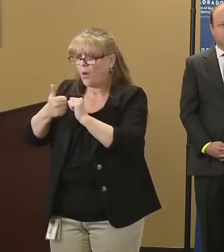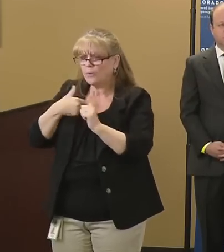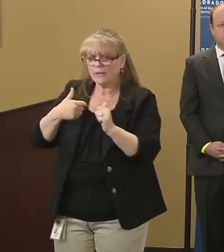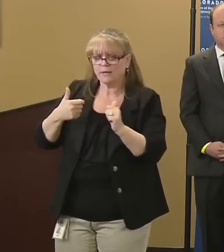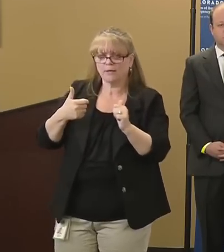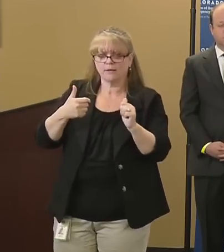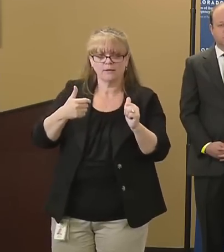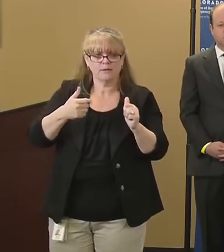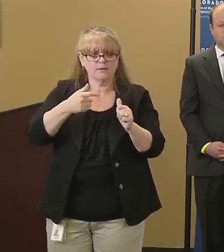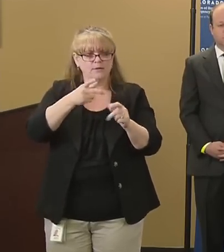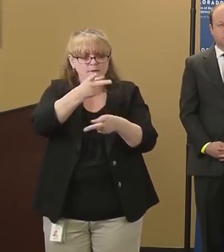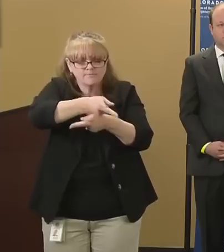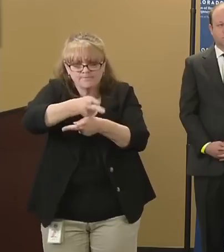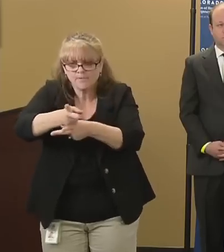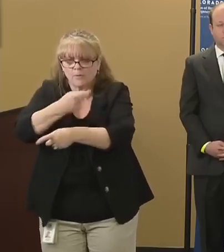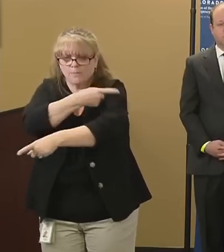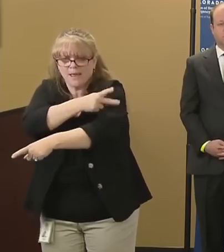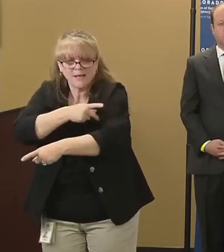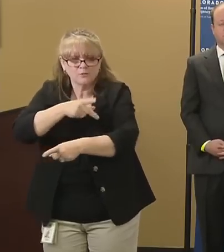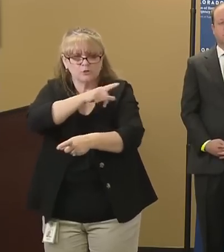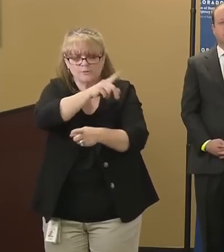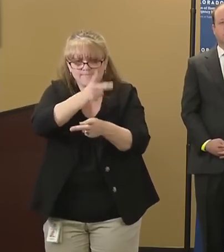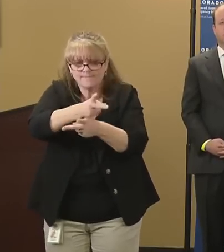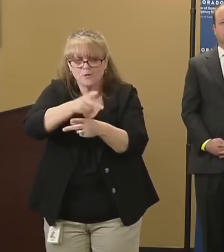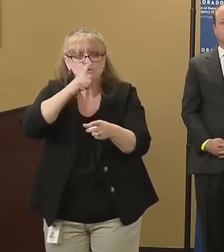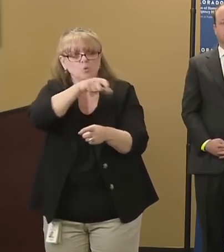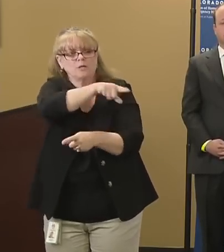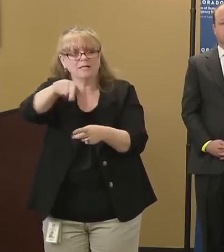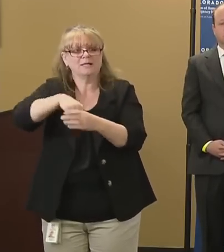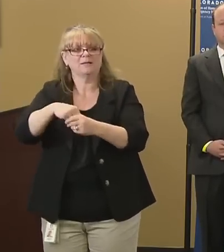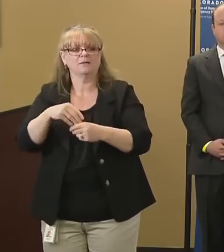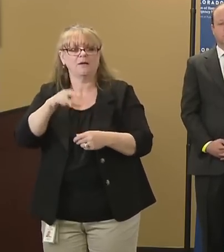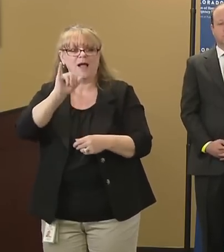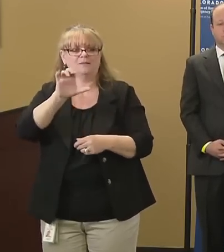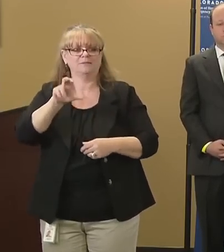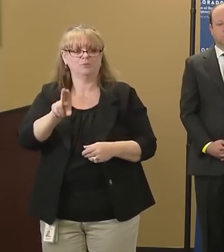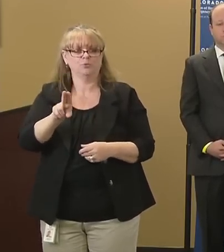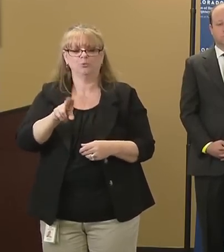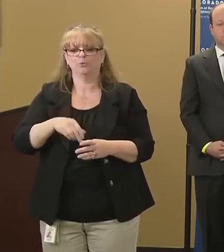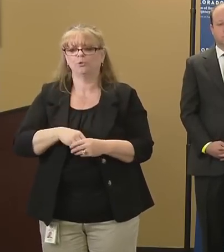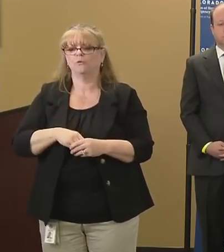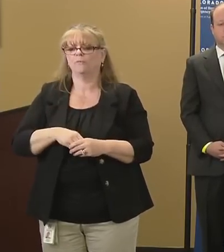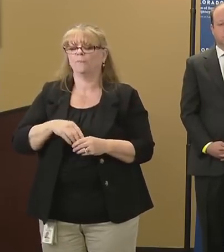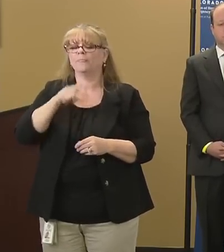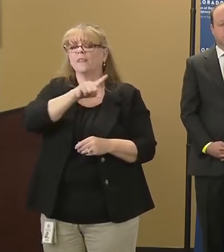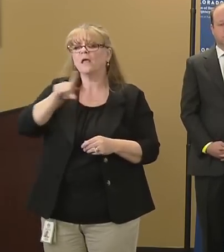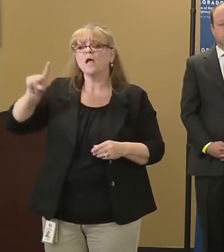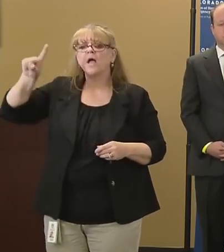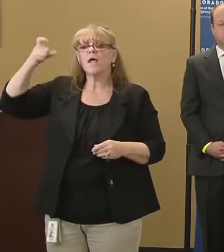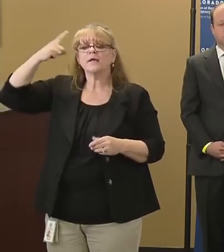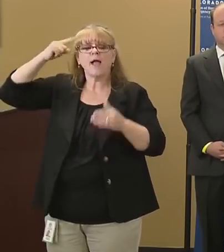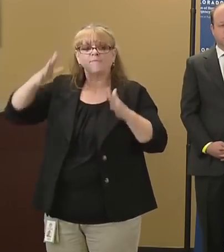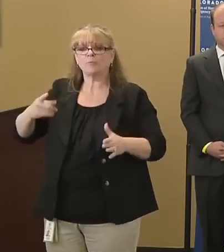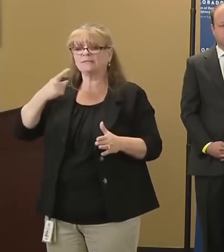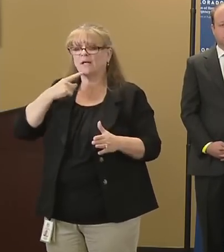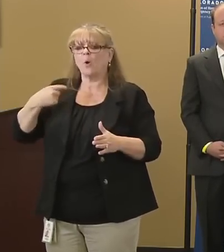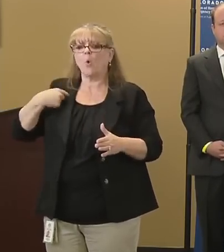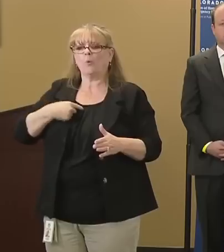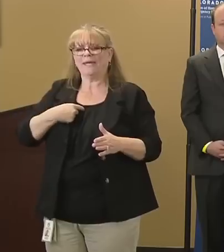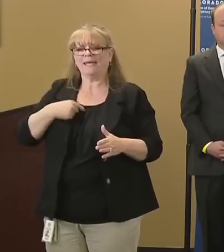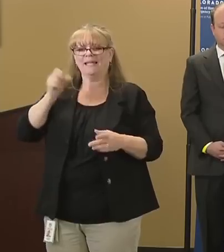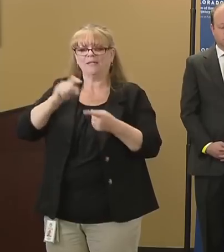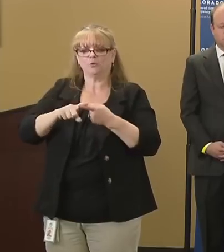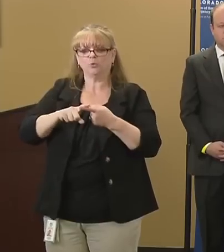the intensive care unit. One of the things that the governor said that's very important is we stop the elective surgeries, number one, so people didn't use